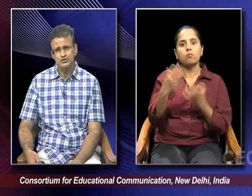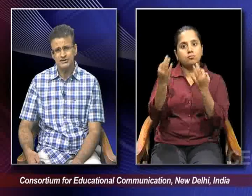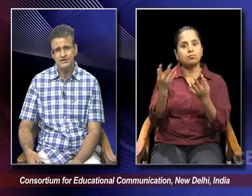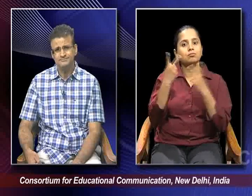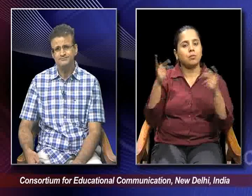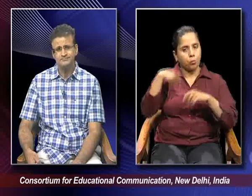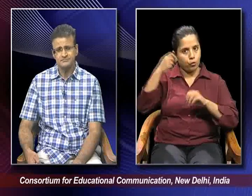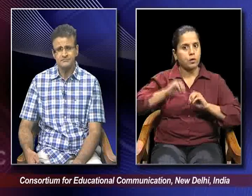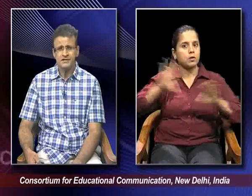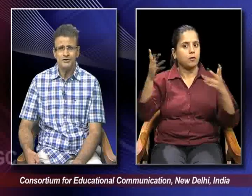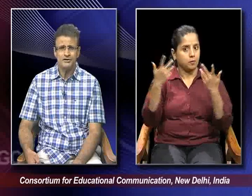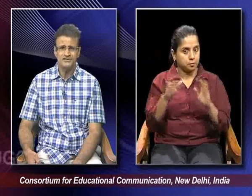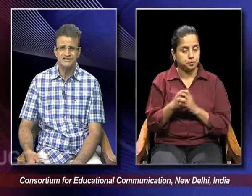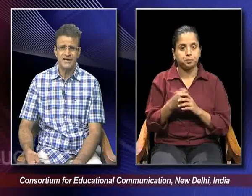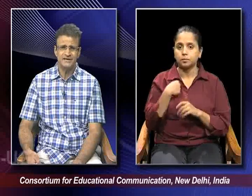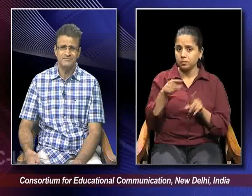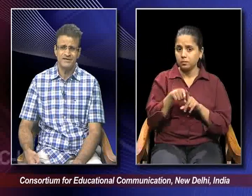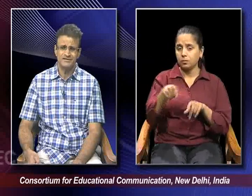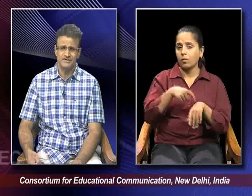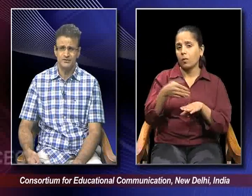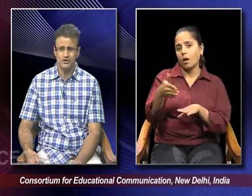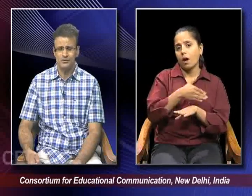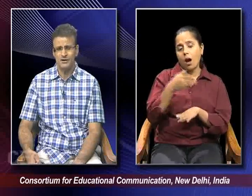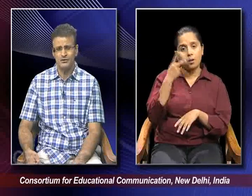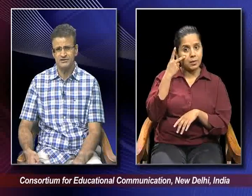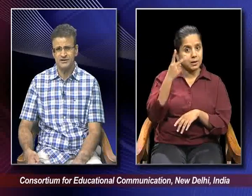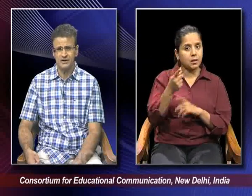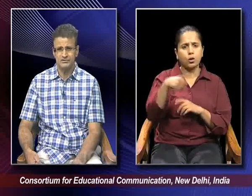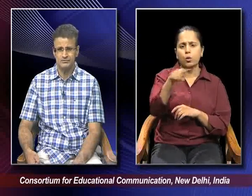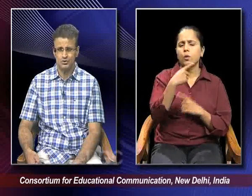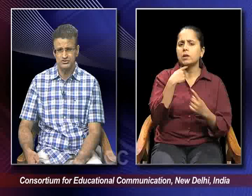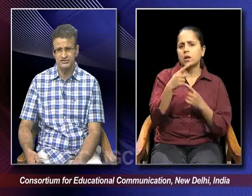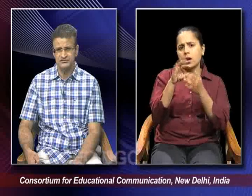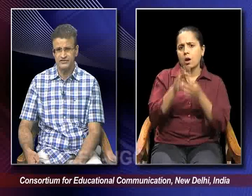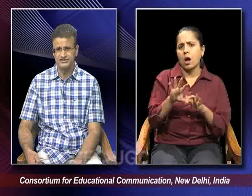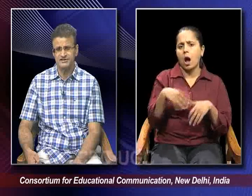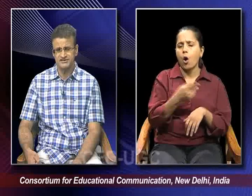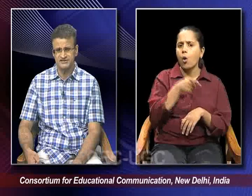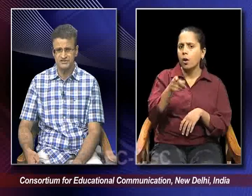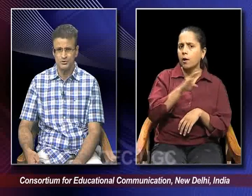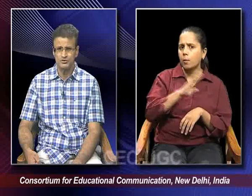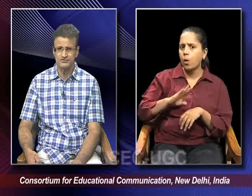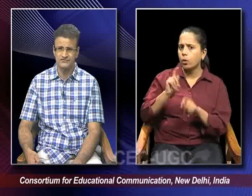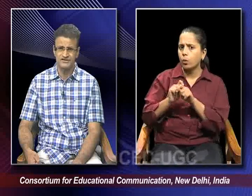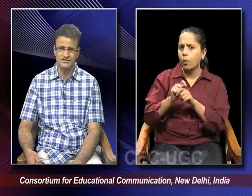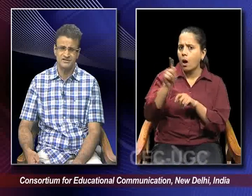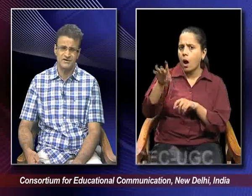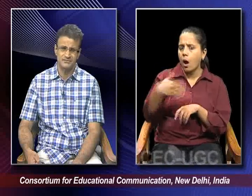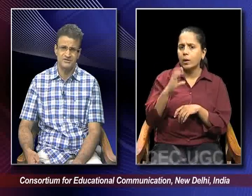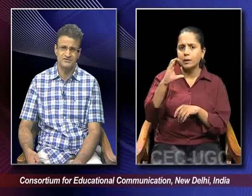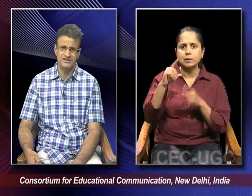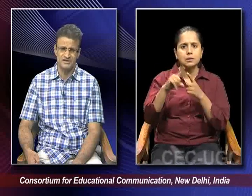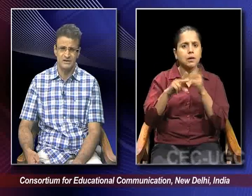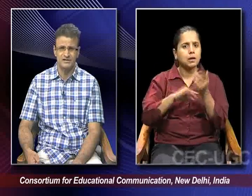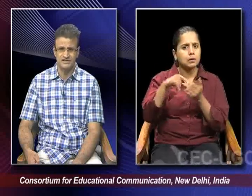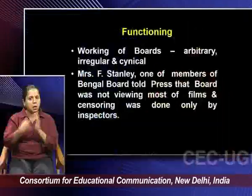also see during this time that when you talk about that how the boards they were functioning, the censor boards were functioning, they were